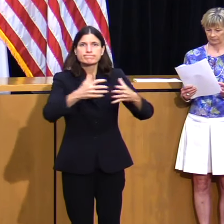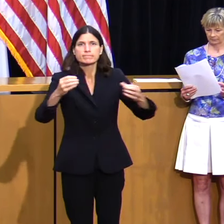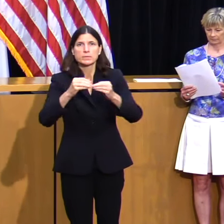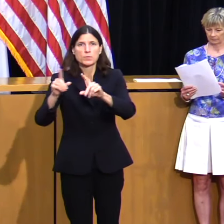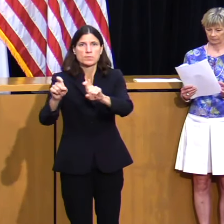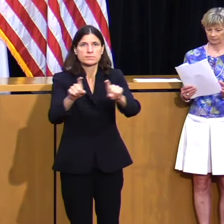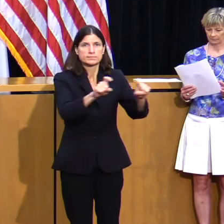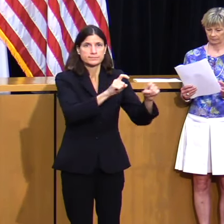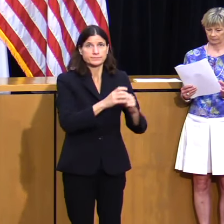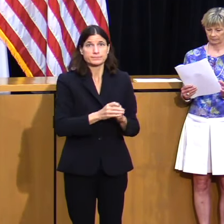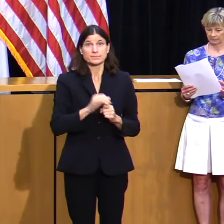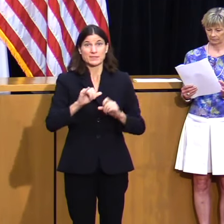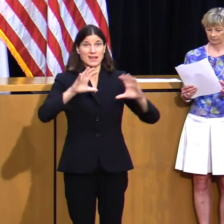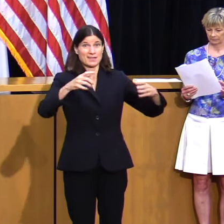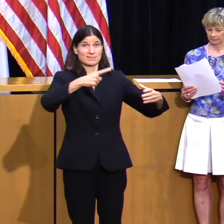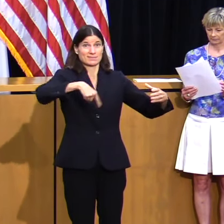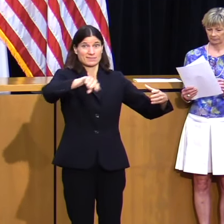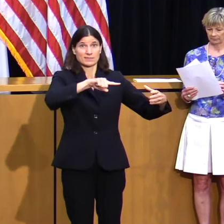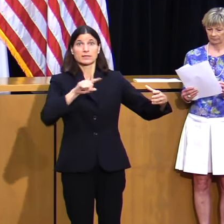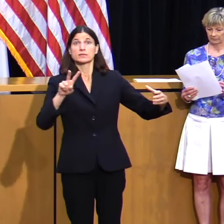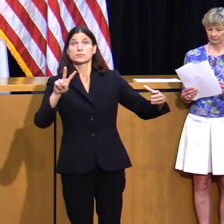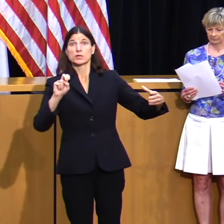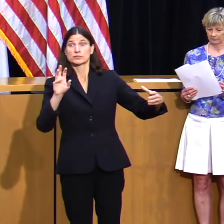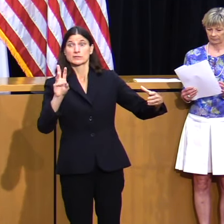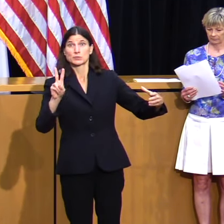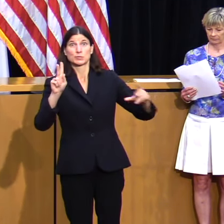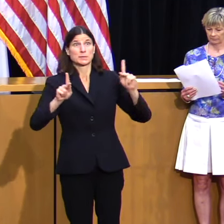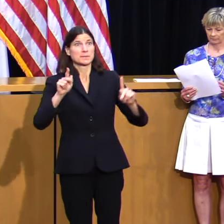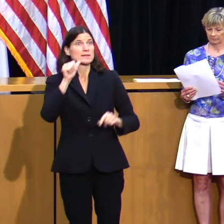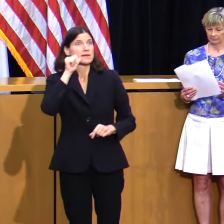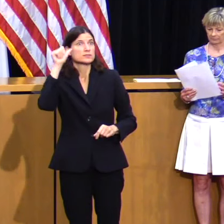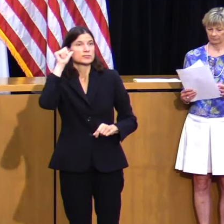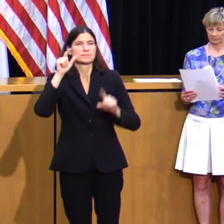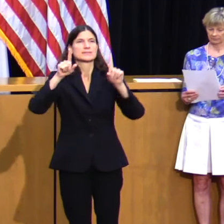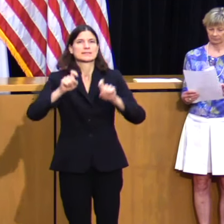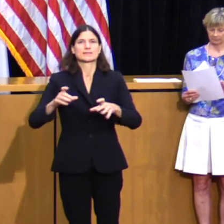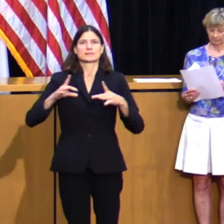reported, which brings the total since the beginning of the pandemic to